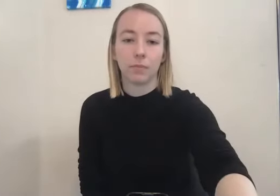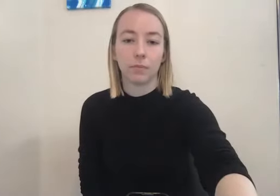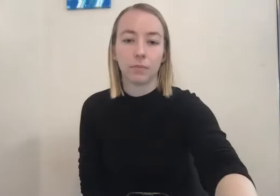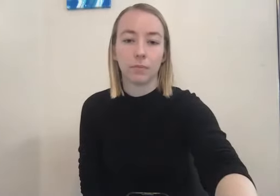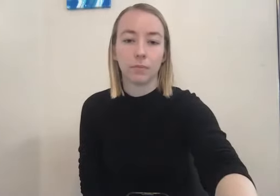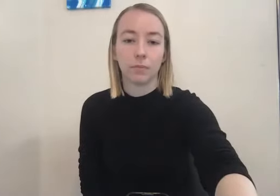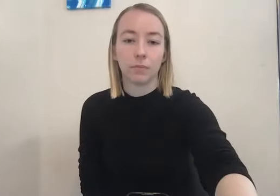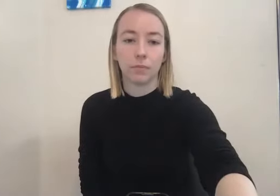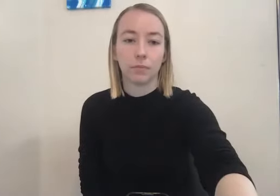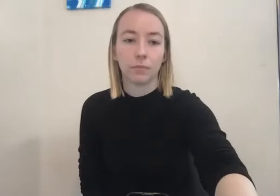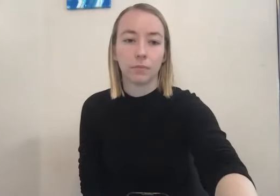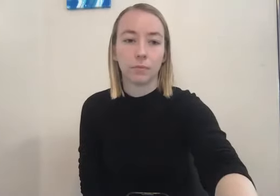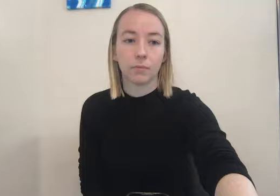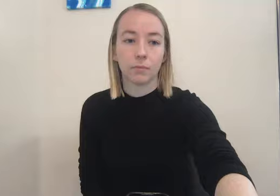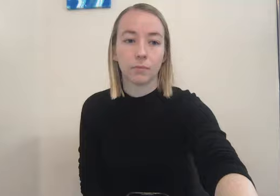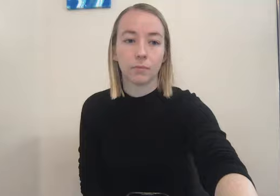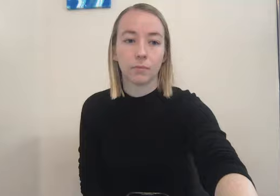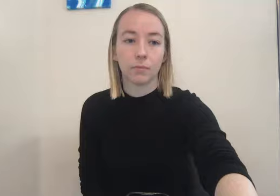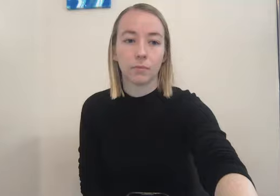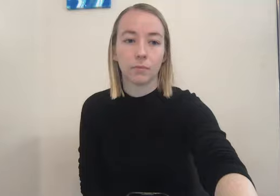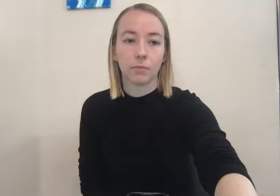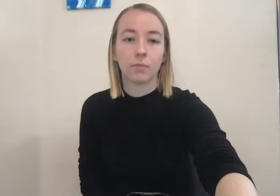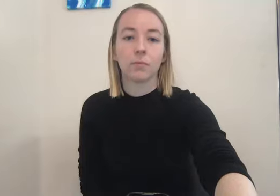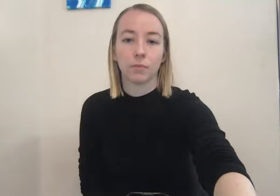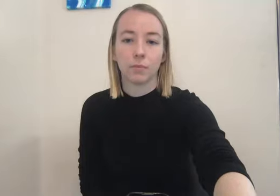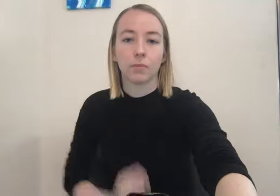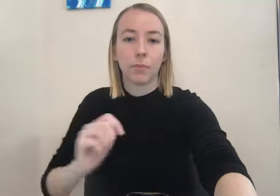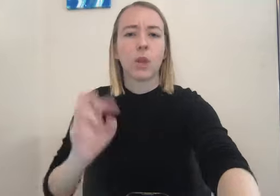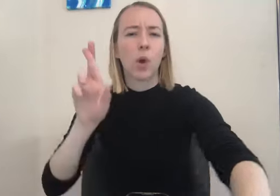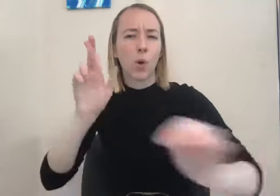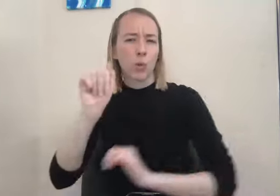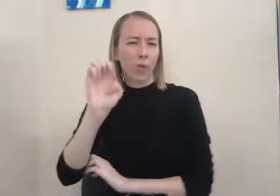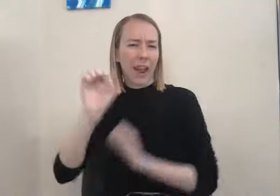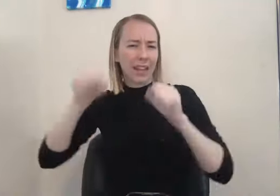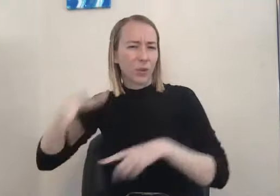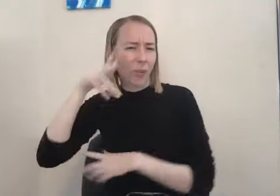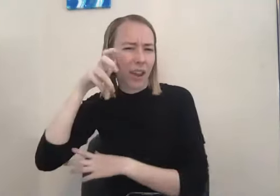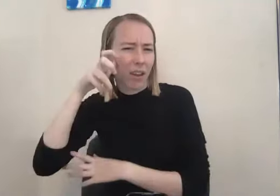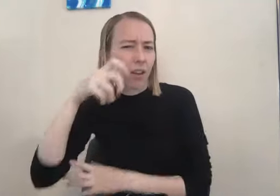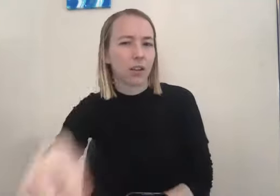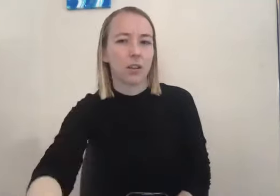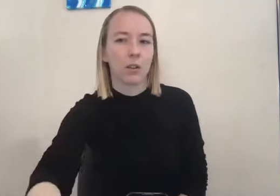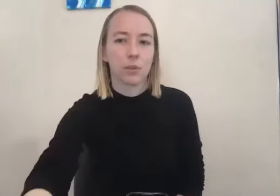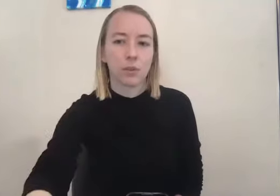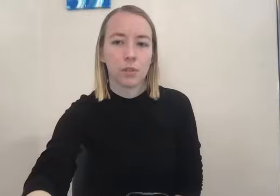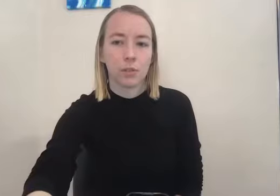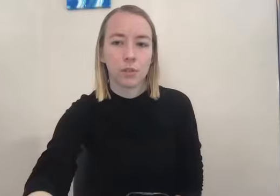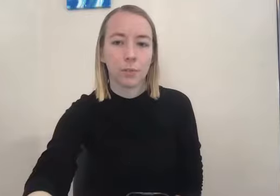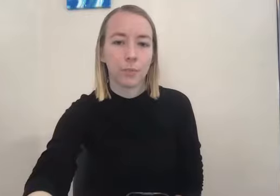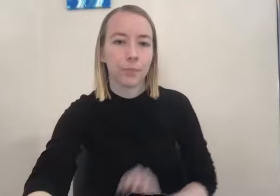Thank you, Carin. The next speaker we have up is Ray from Paisley, Scotland, and Ray is going to share on a bit of